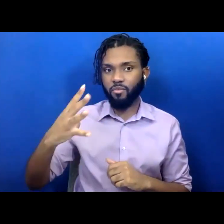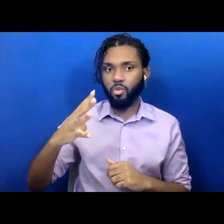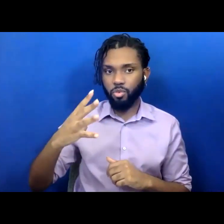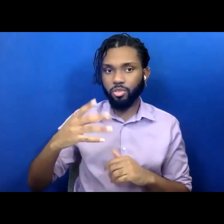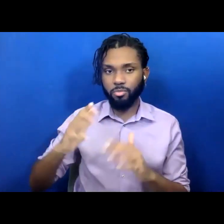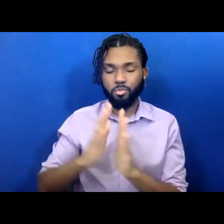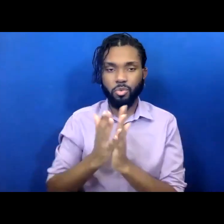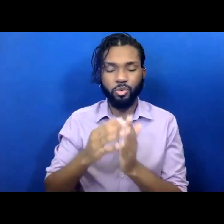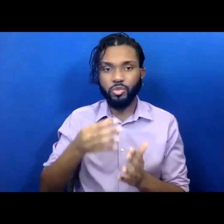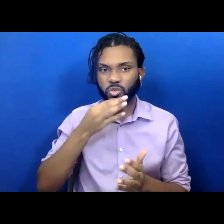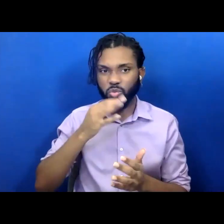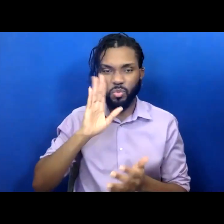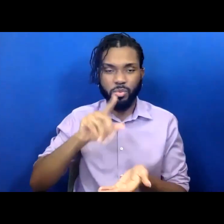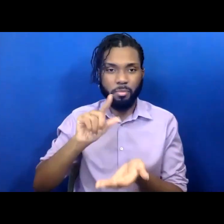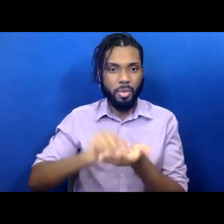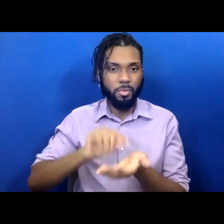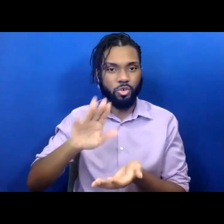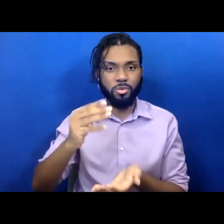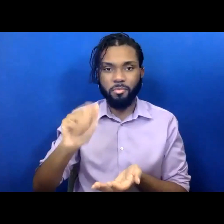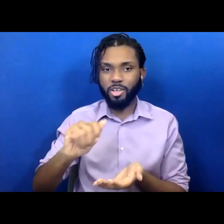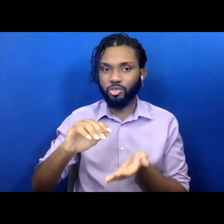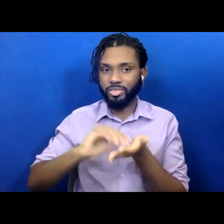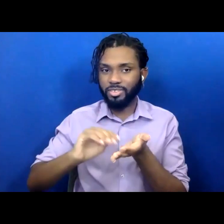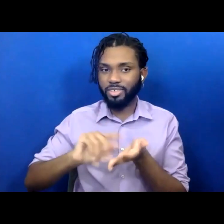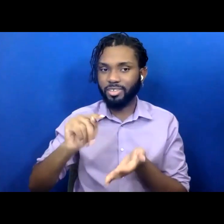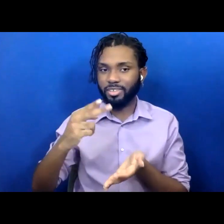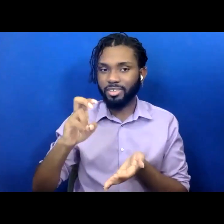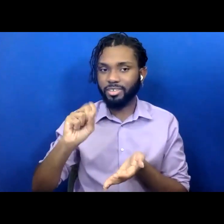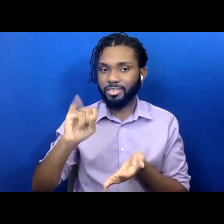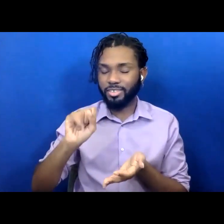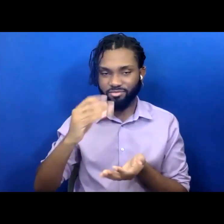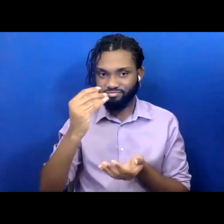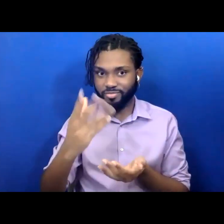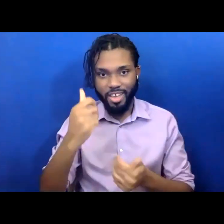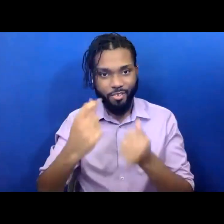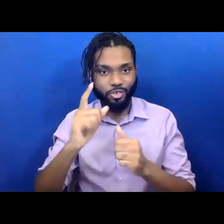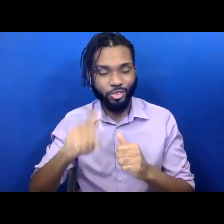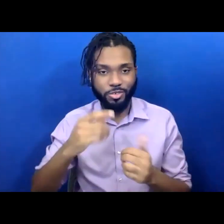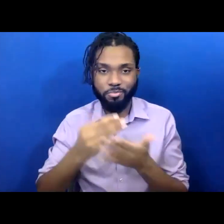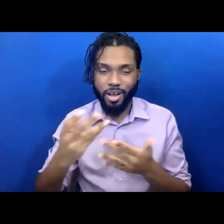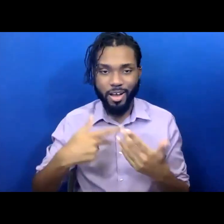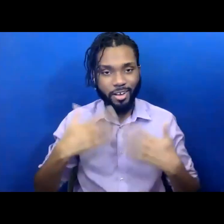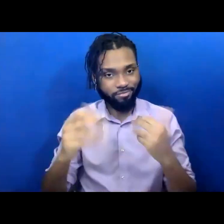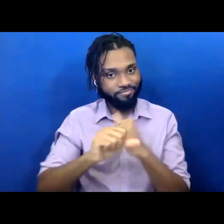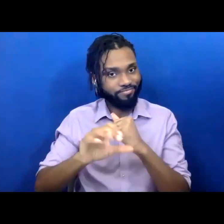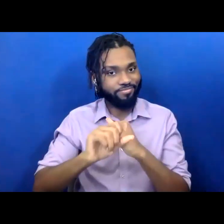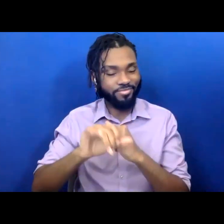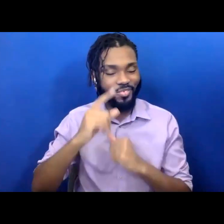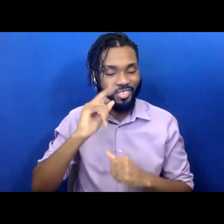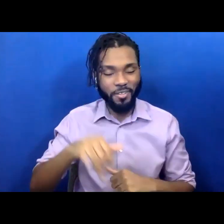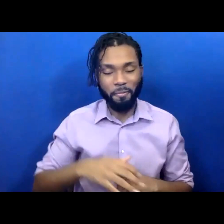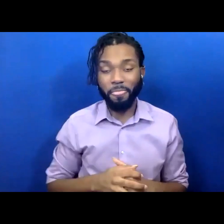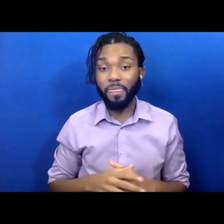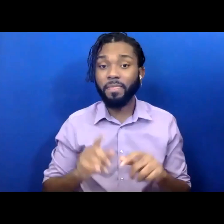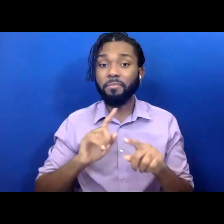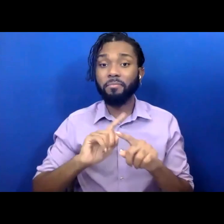publishing her master's thesis, which everyone should buy. So a shameless plug for that one here. But in